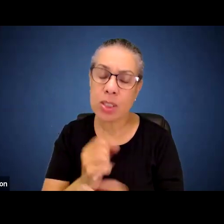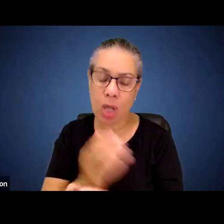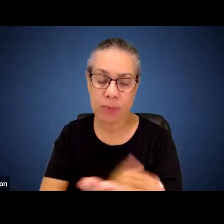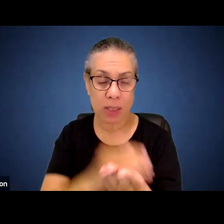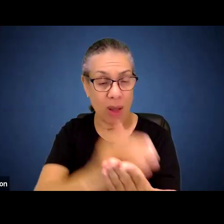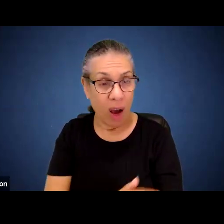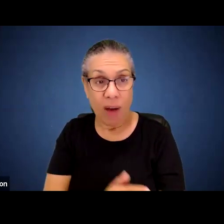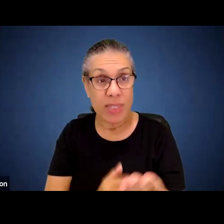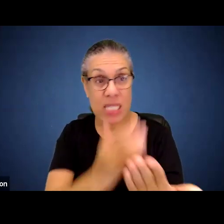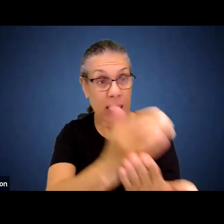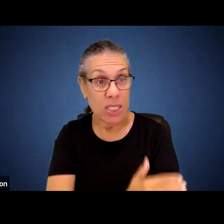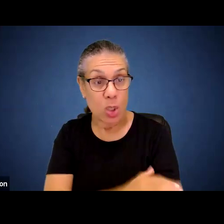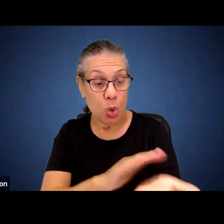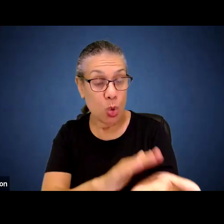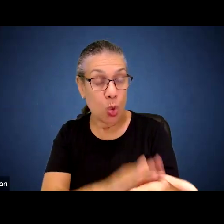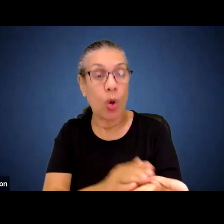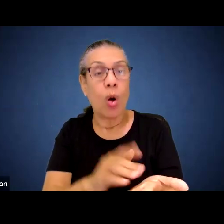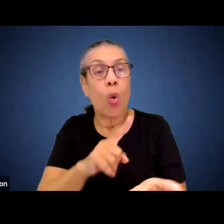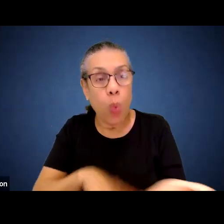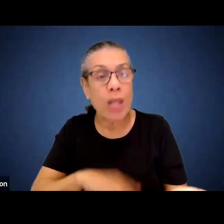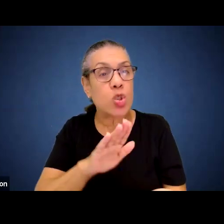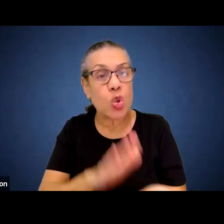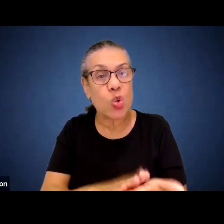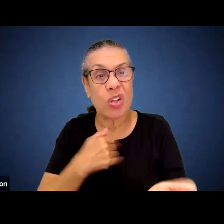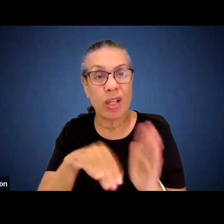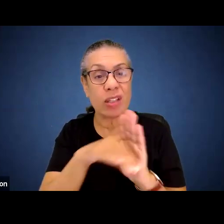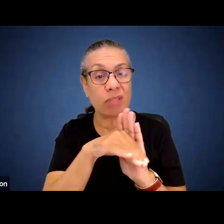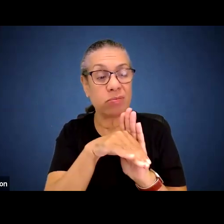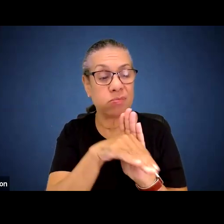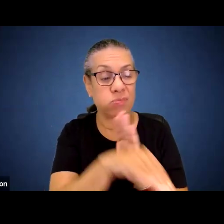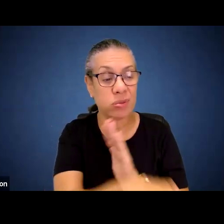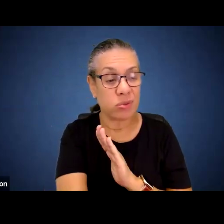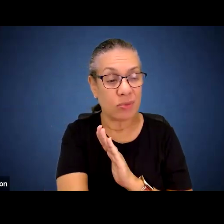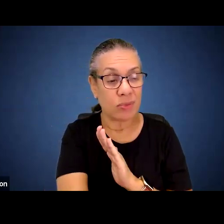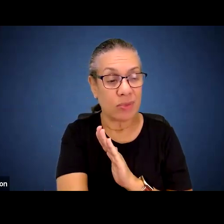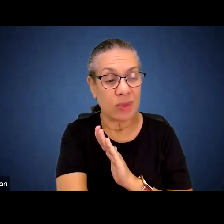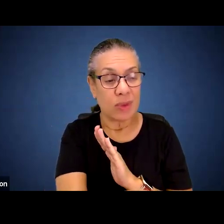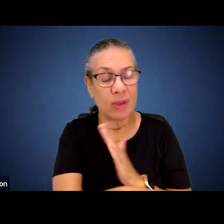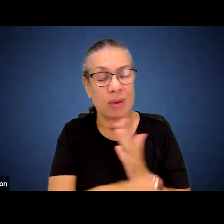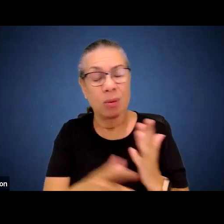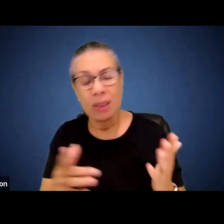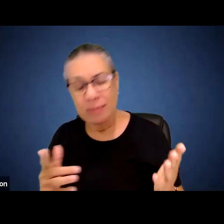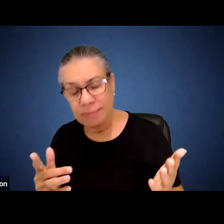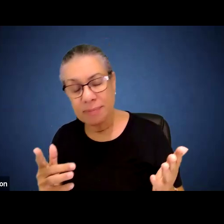how many of these are not making progress, or we think this is a really sound pedagogical option?